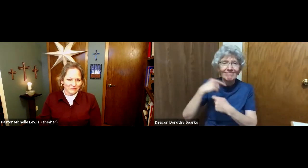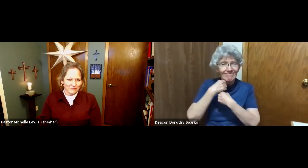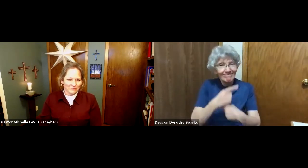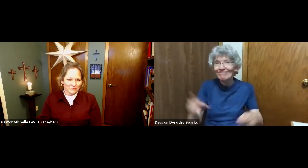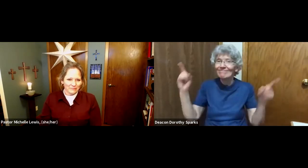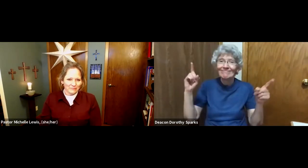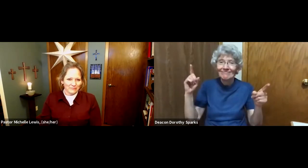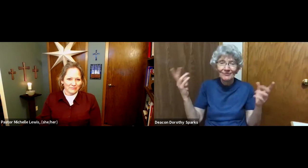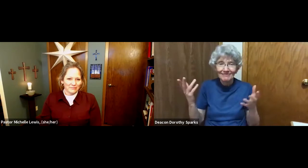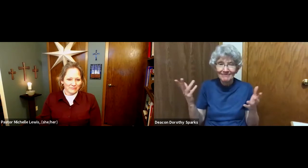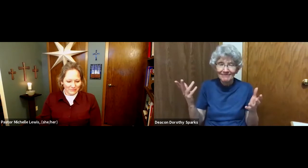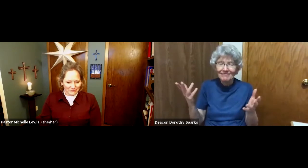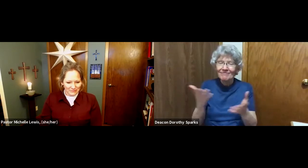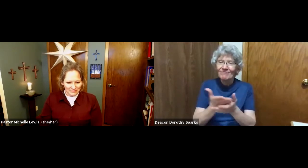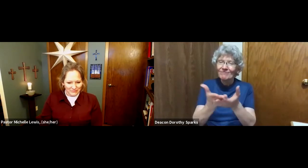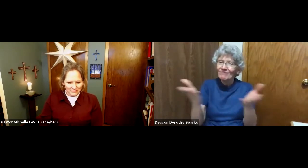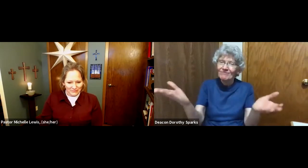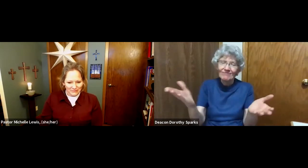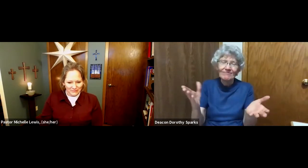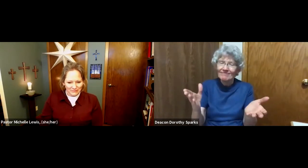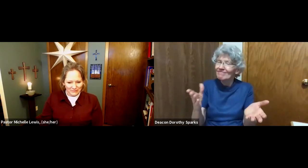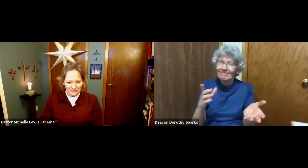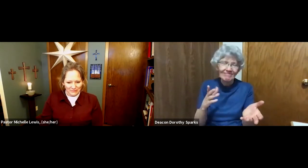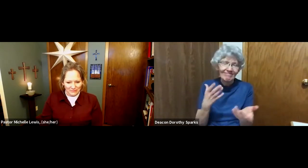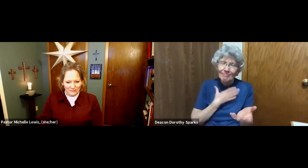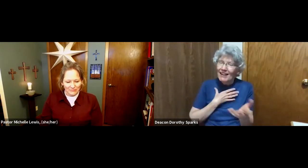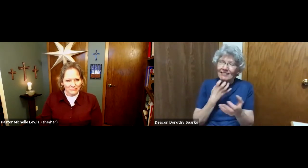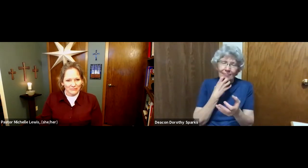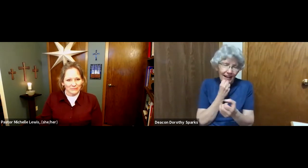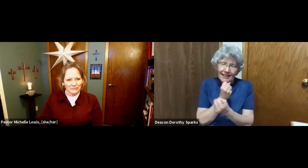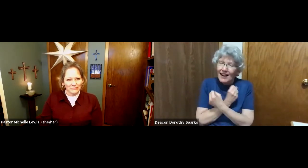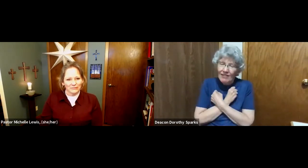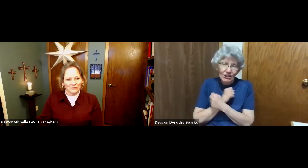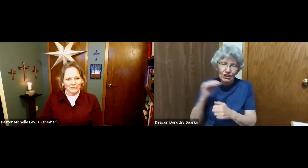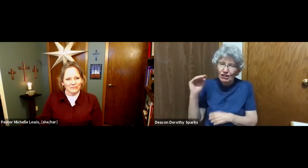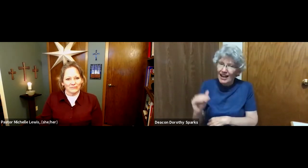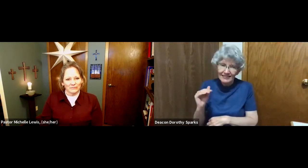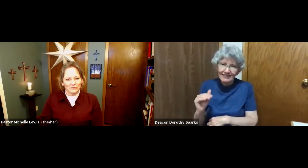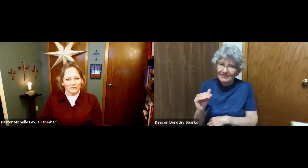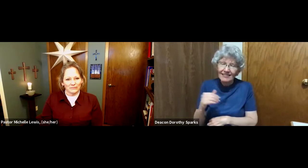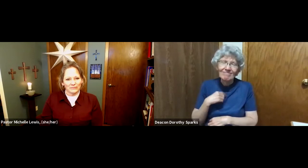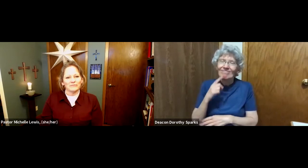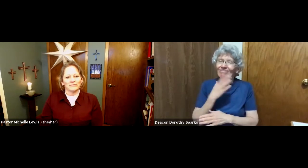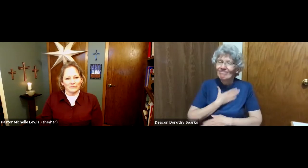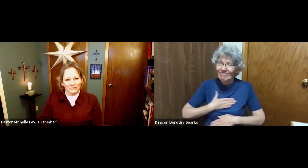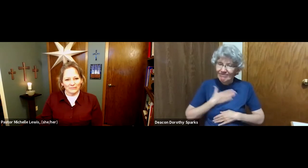We can remember that God declares to each and every one of us, "You are my beloved